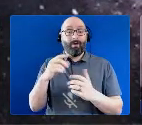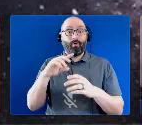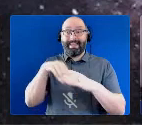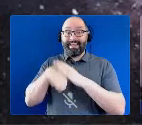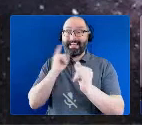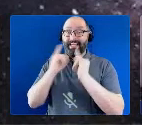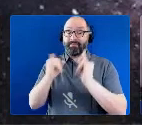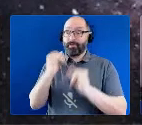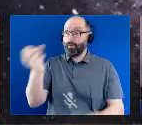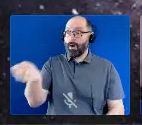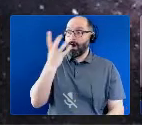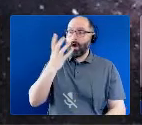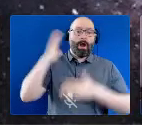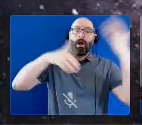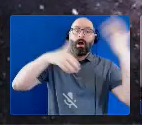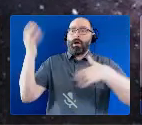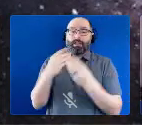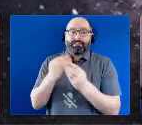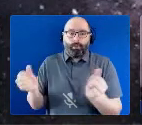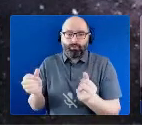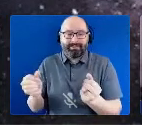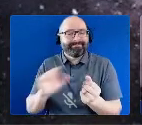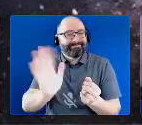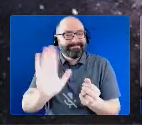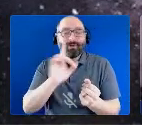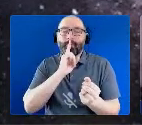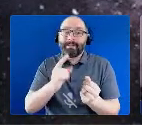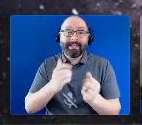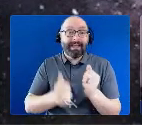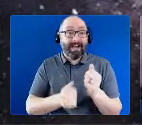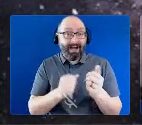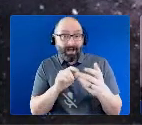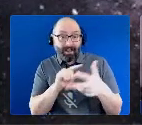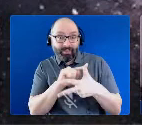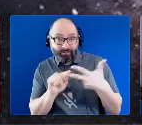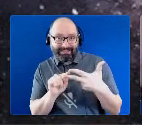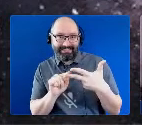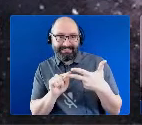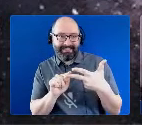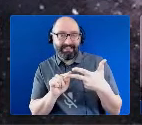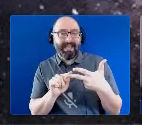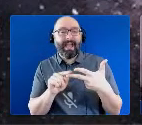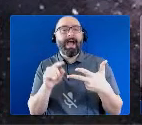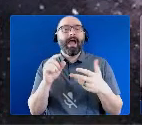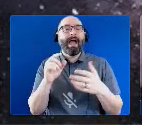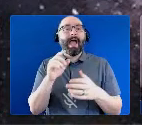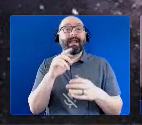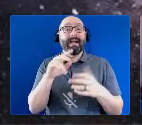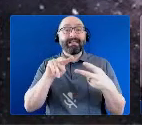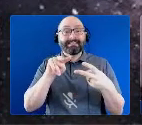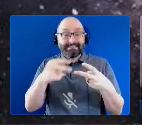going to be assessed a ton on these first 3 things. And in fact, I don't hear people really giving tips for the second thing, how to